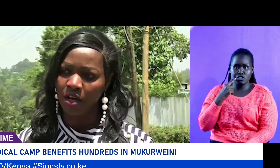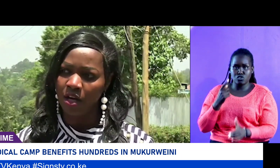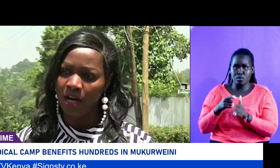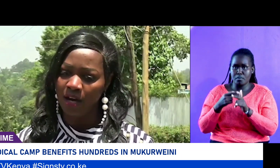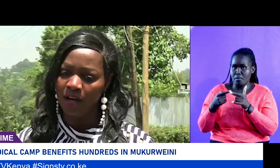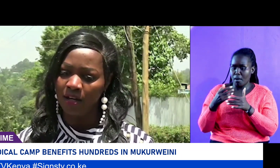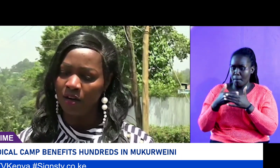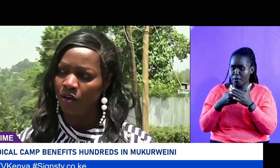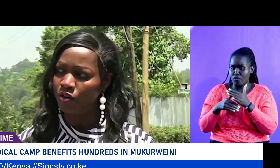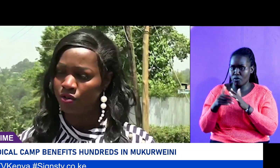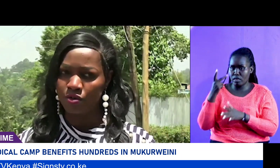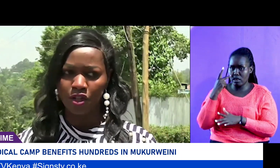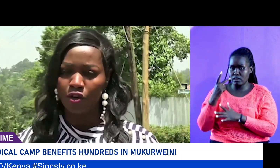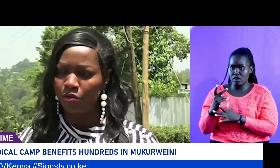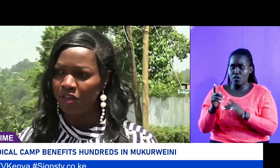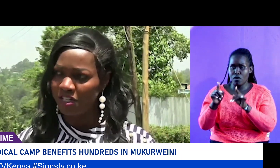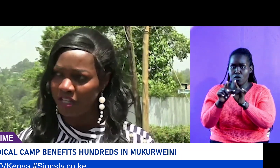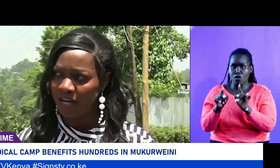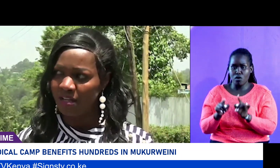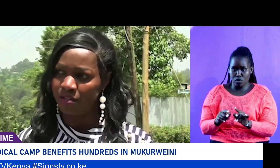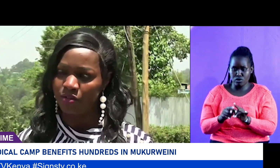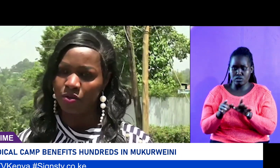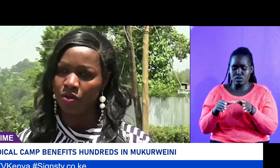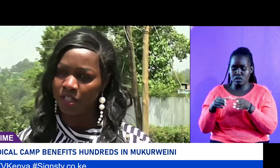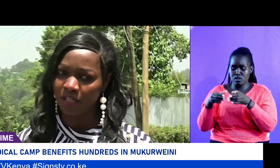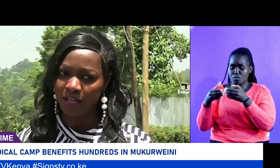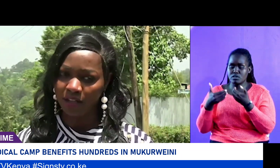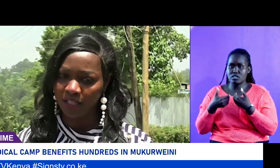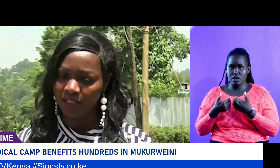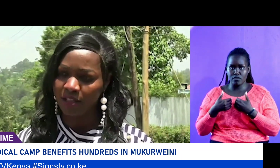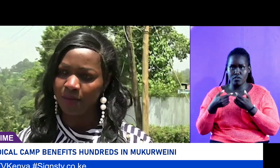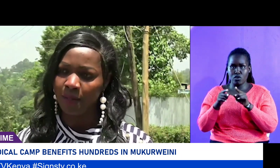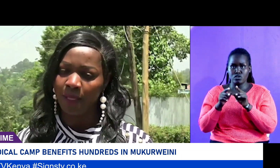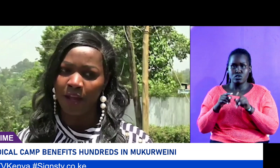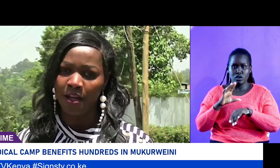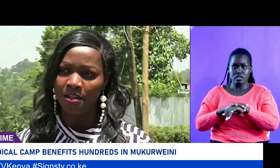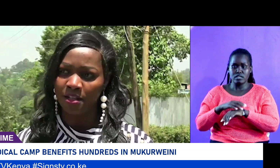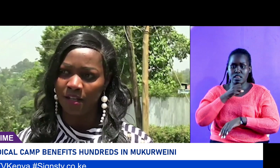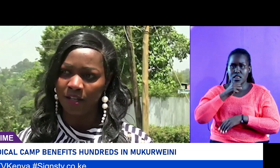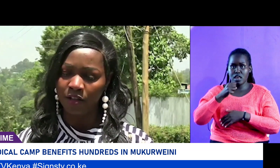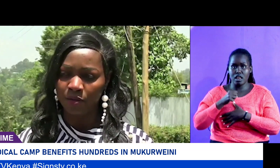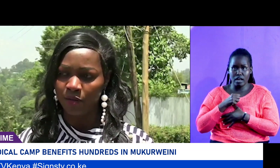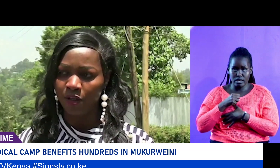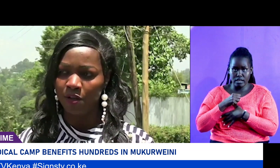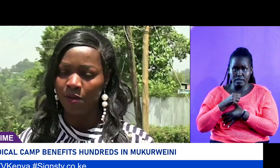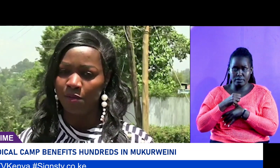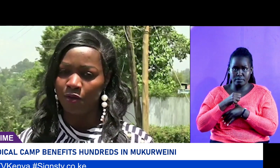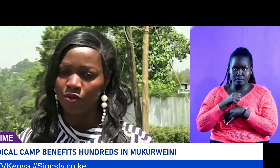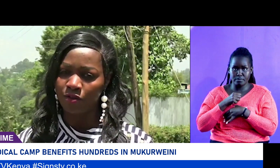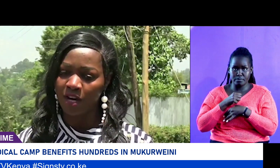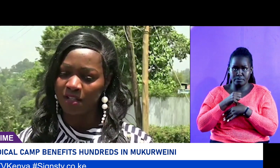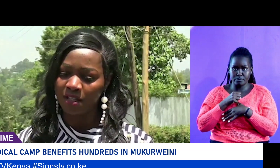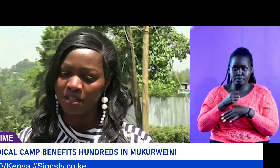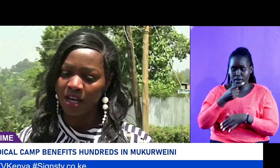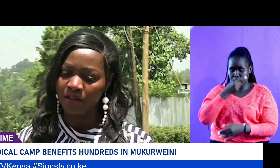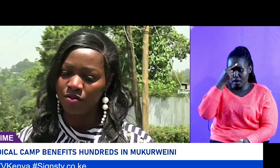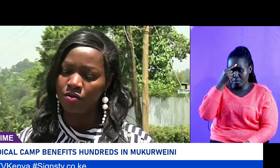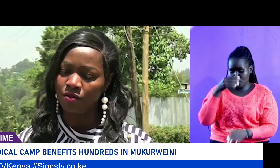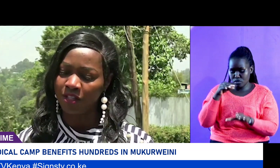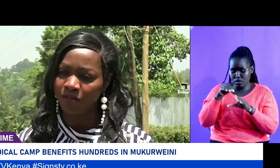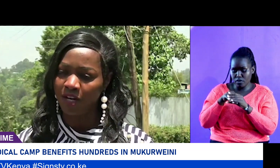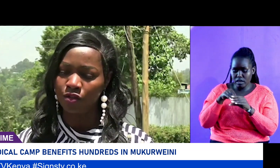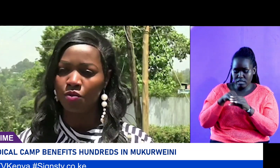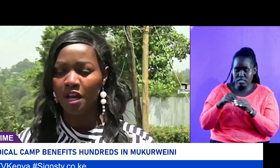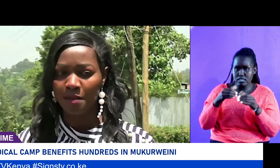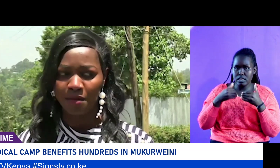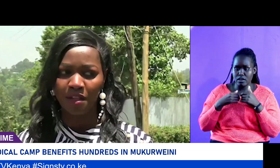seen. Also, the community has also gotten elderly, and because of access, they have to go